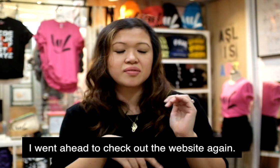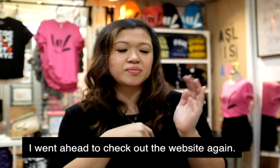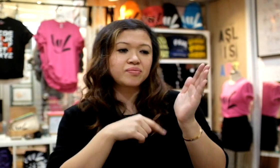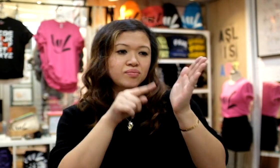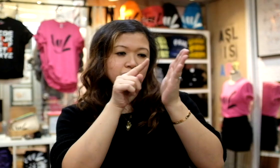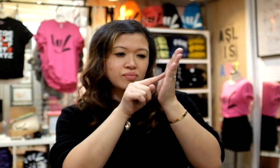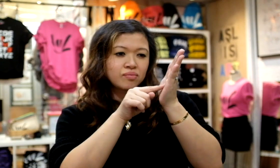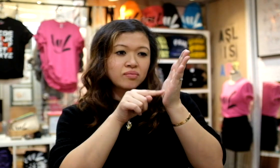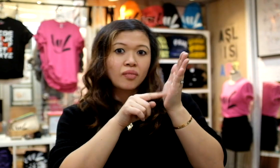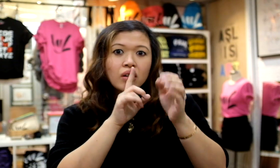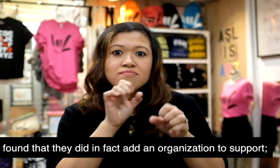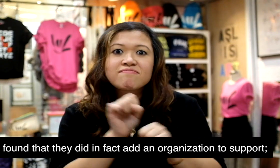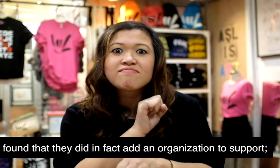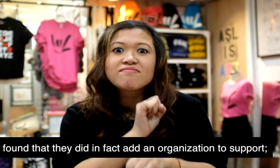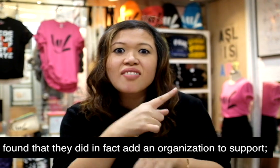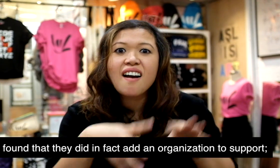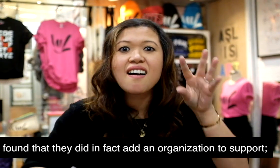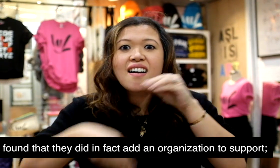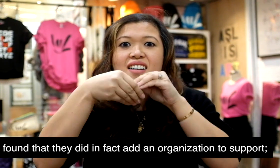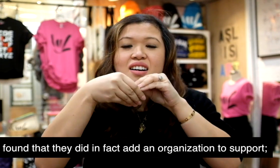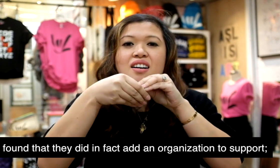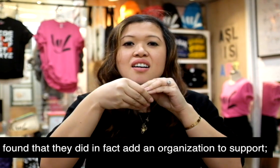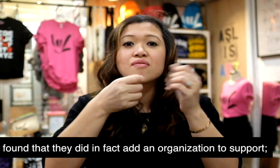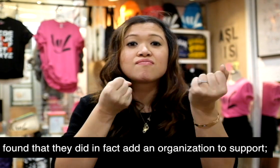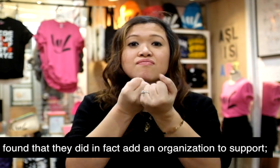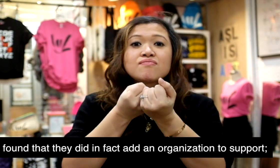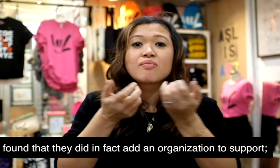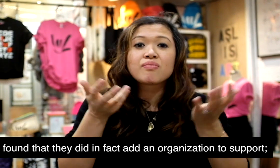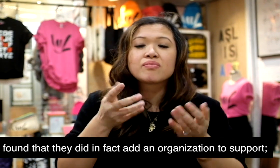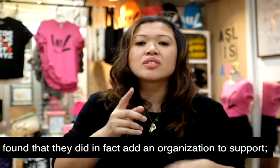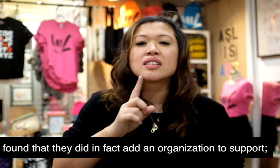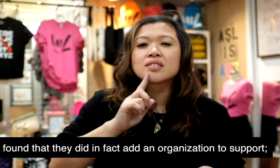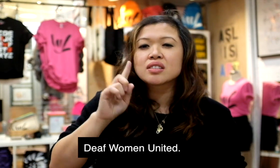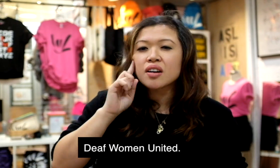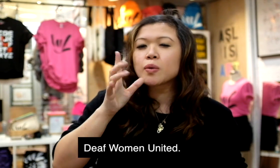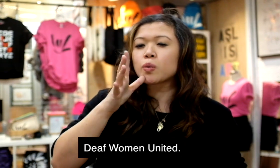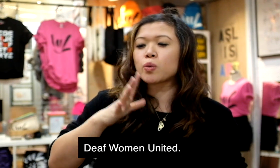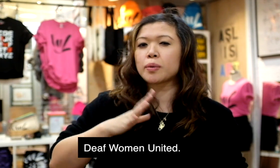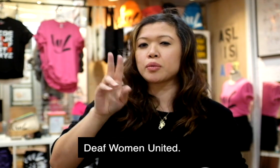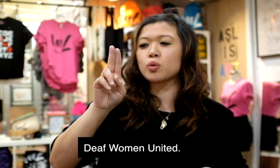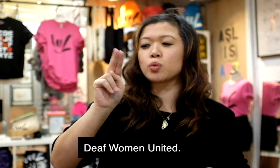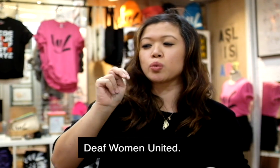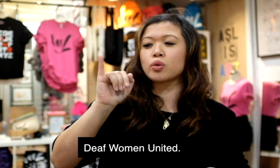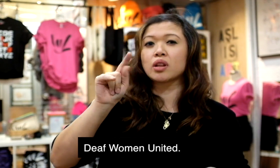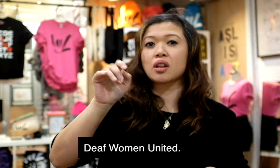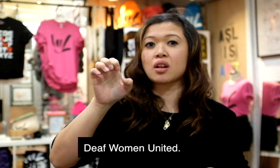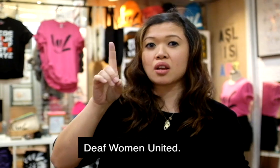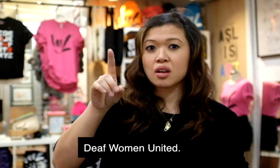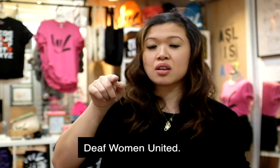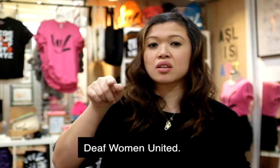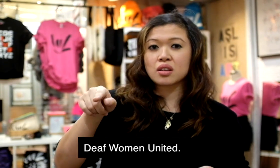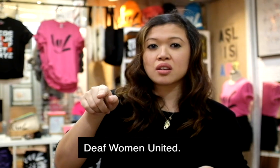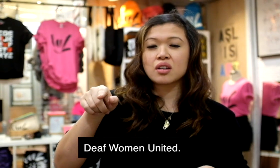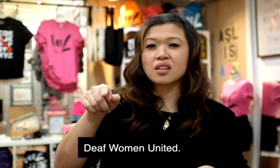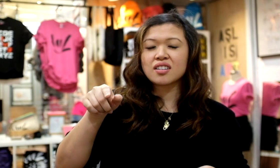again. And I found out, in fact, they did add in their supporting, they chose Deaf Women United, called Deaf Women